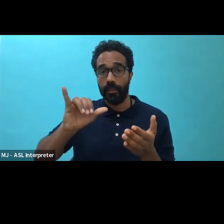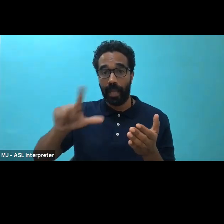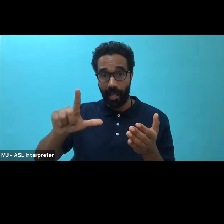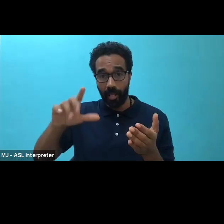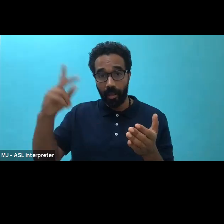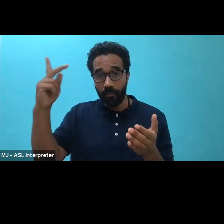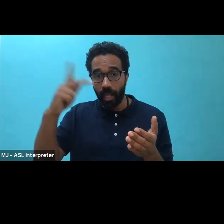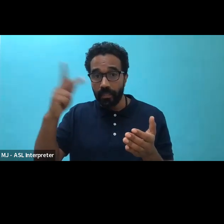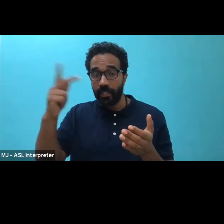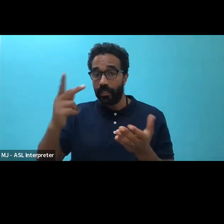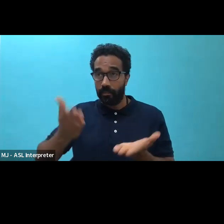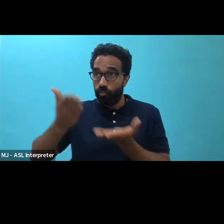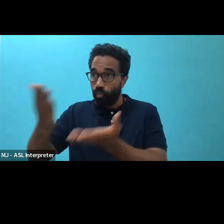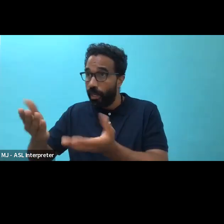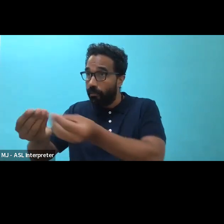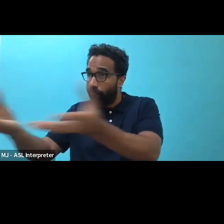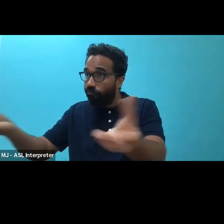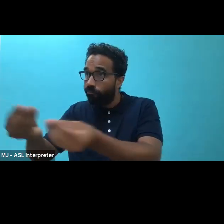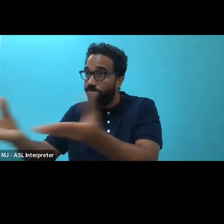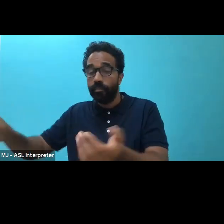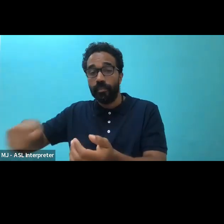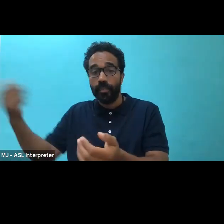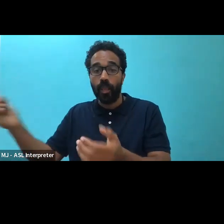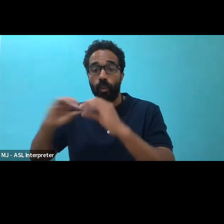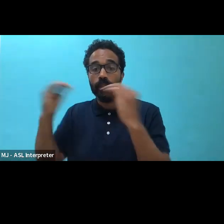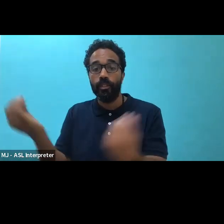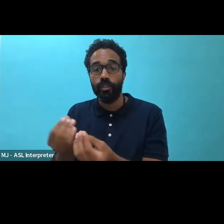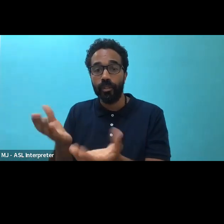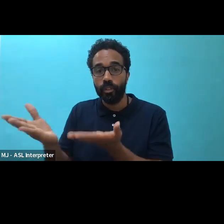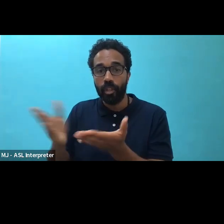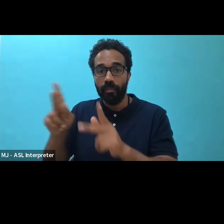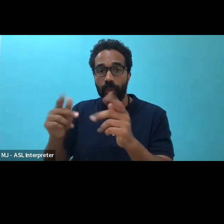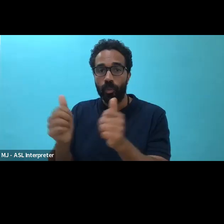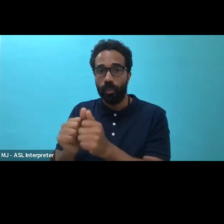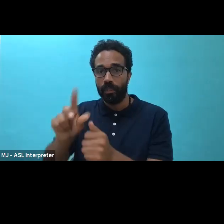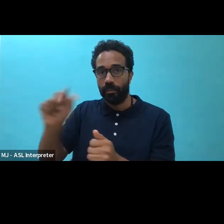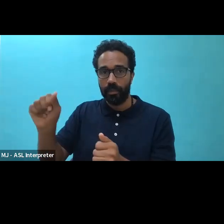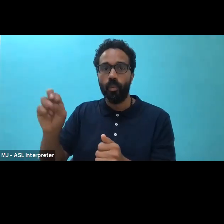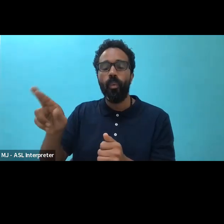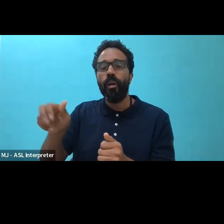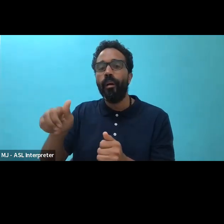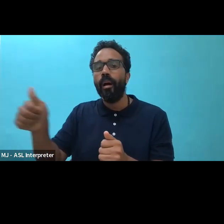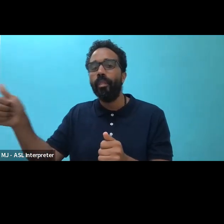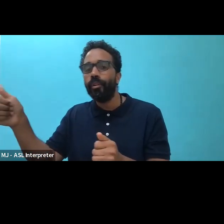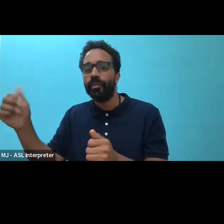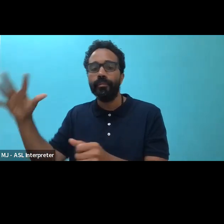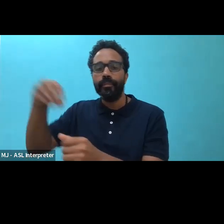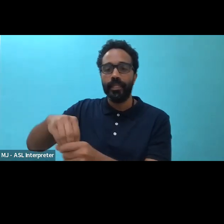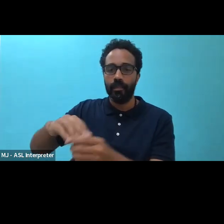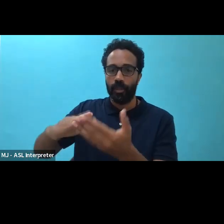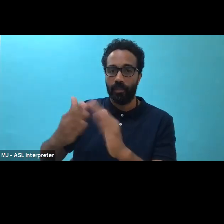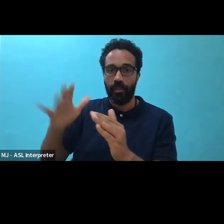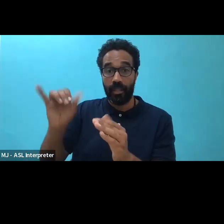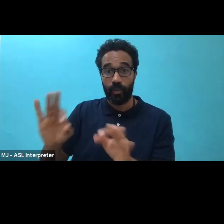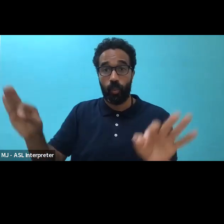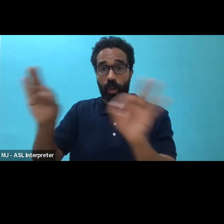to other organizations that serve people with disabilities or other constituencies in the community. That